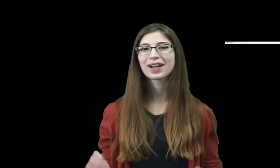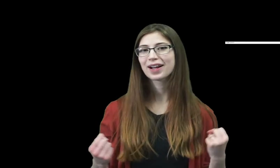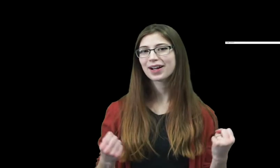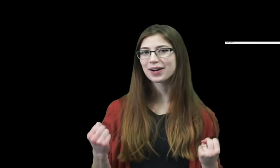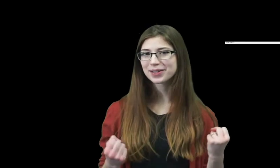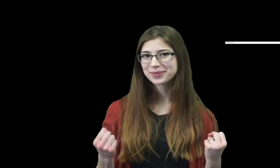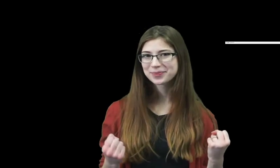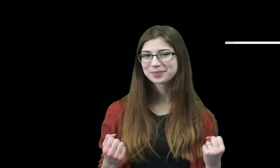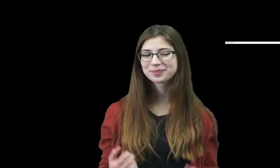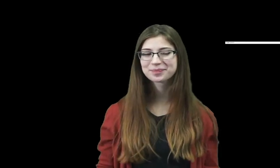Car.